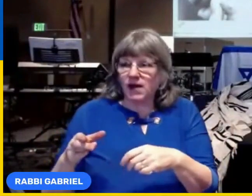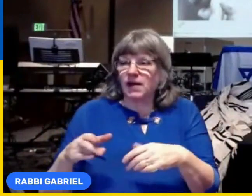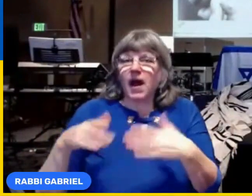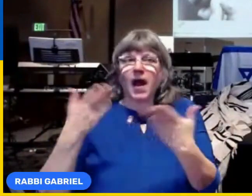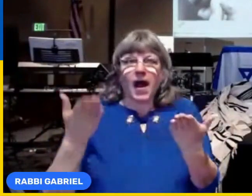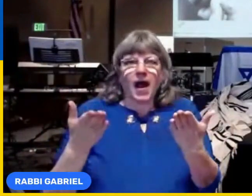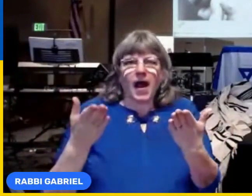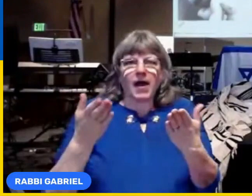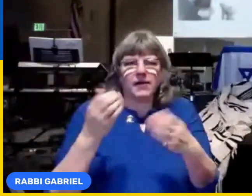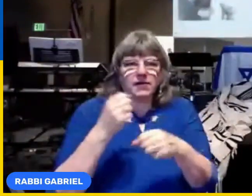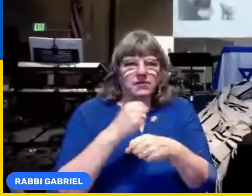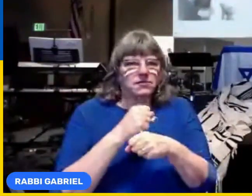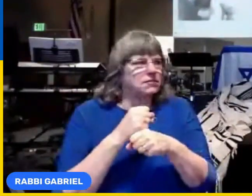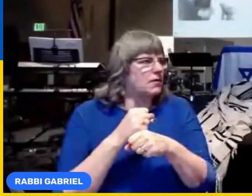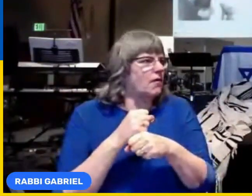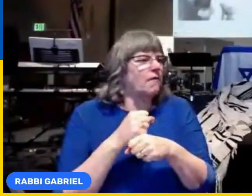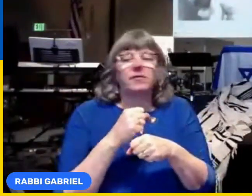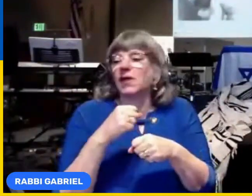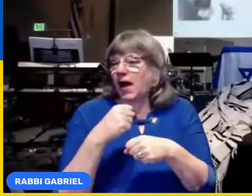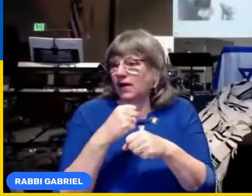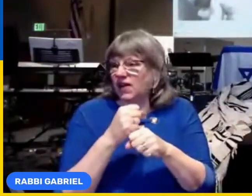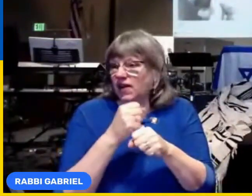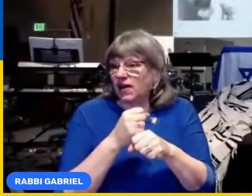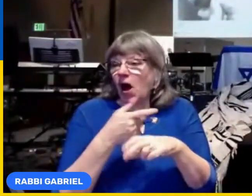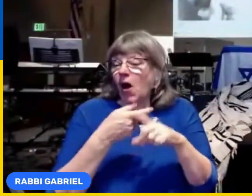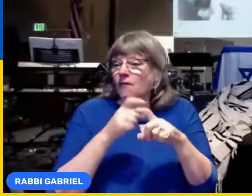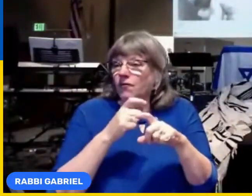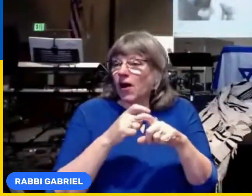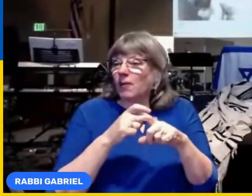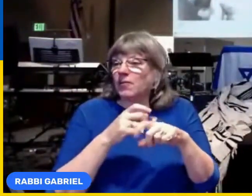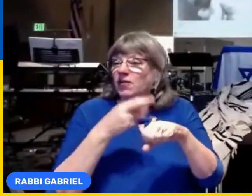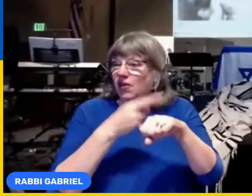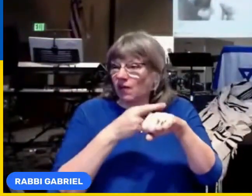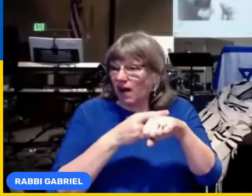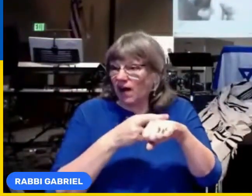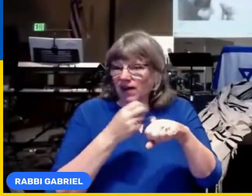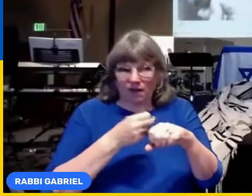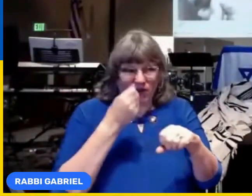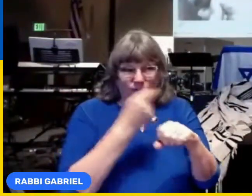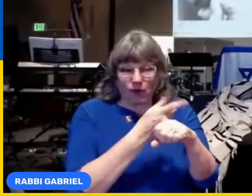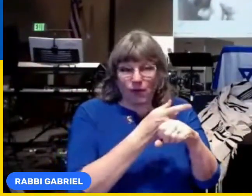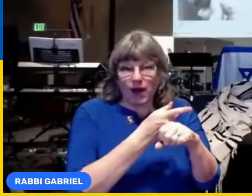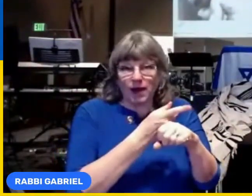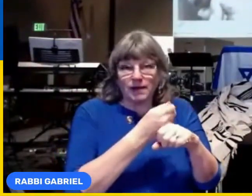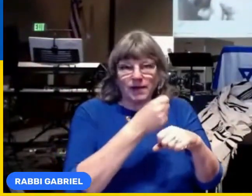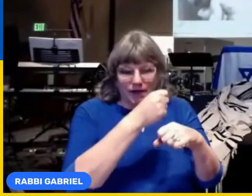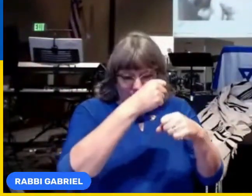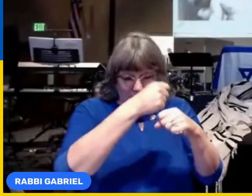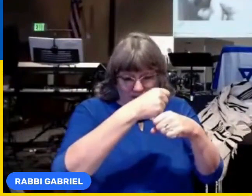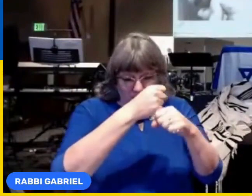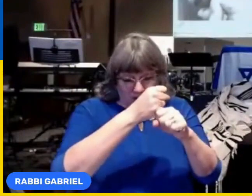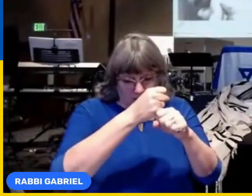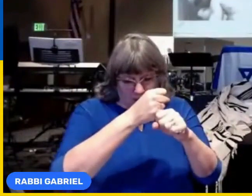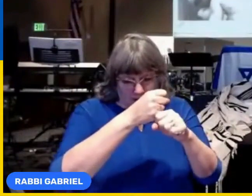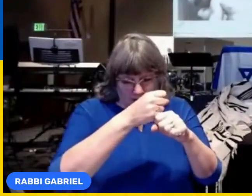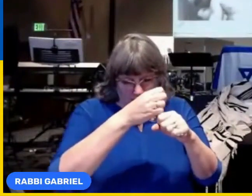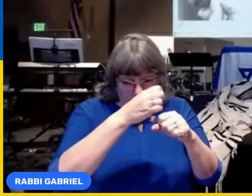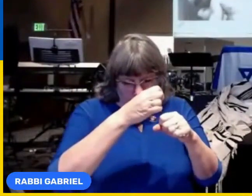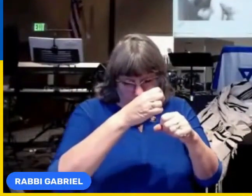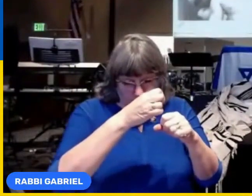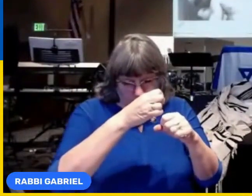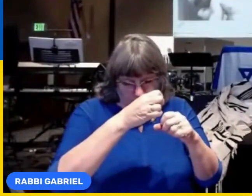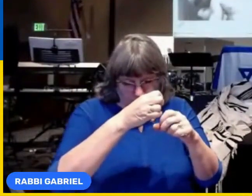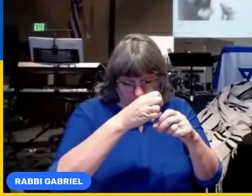been discarded by his father and brothers, and whose life inspired the psalmist to write